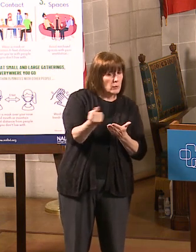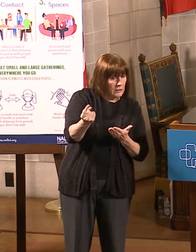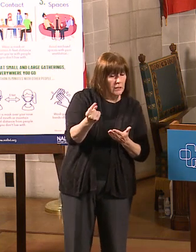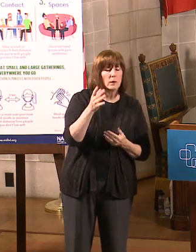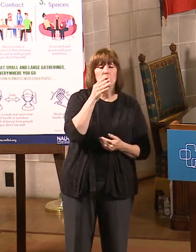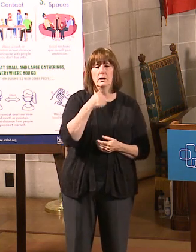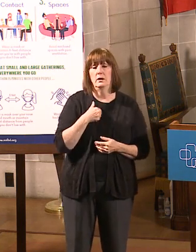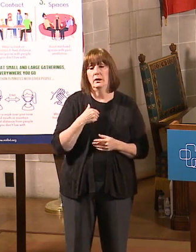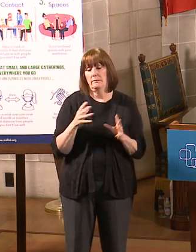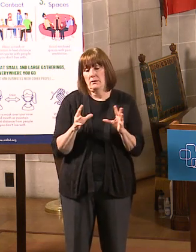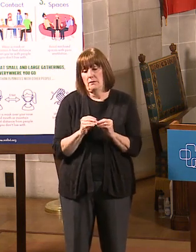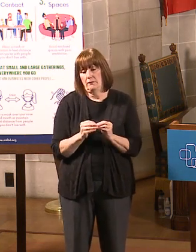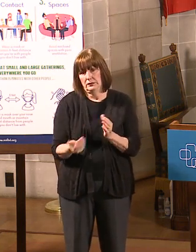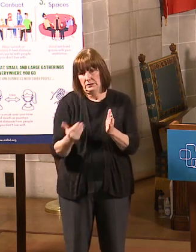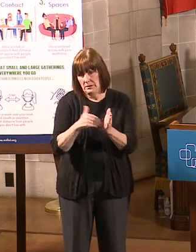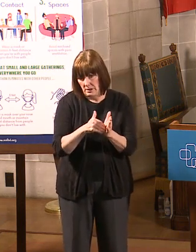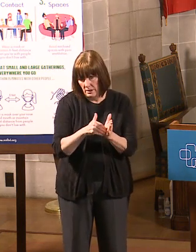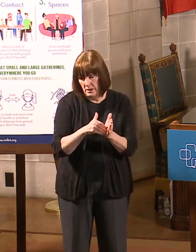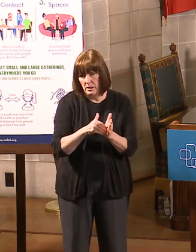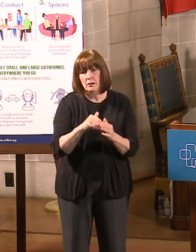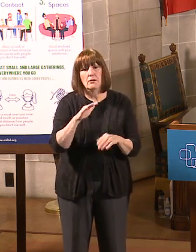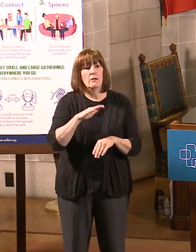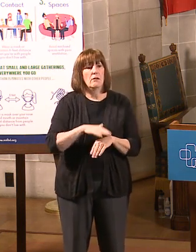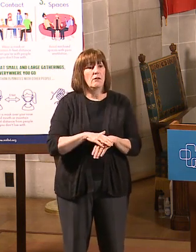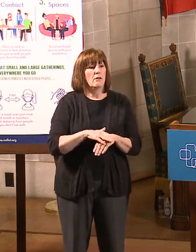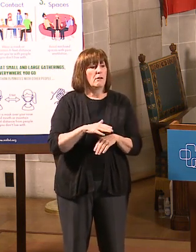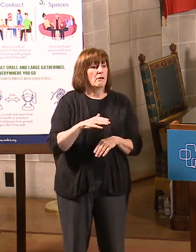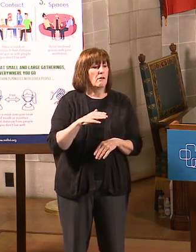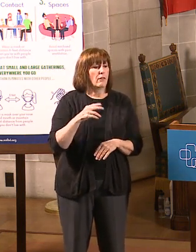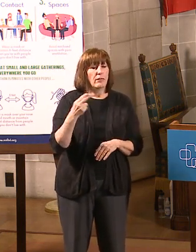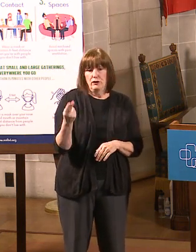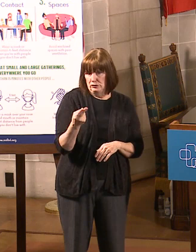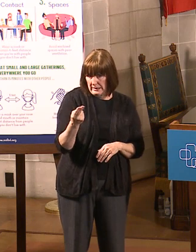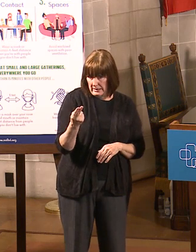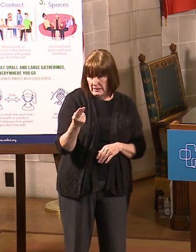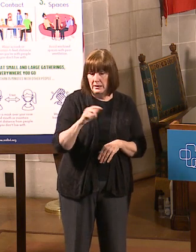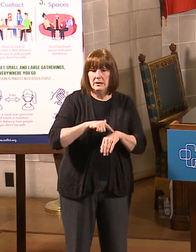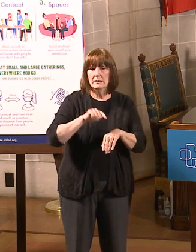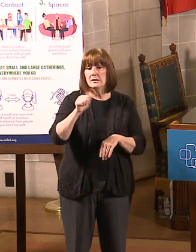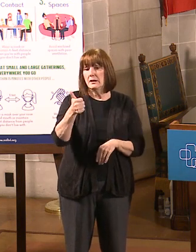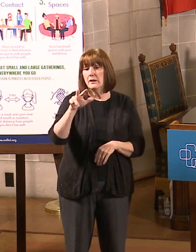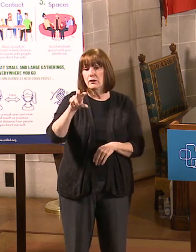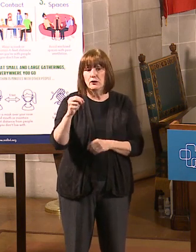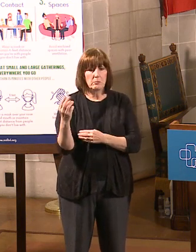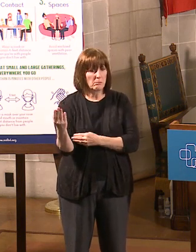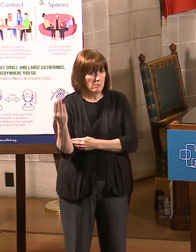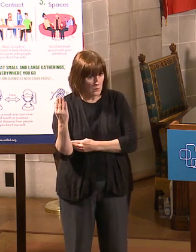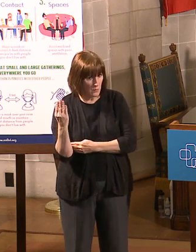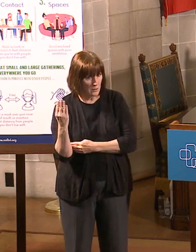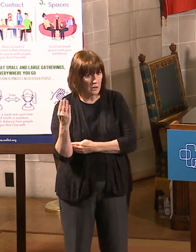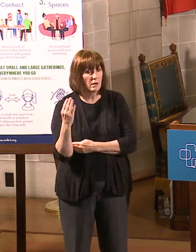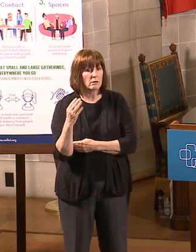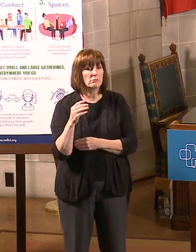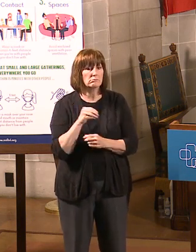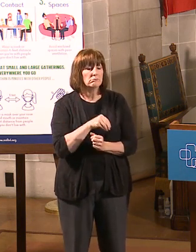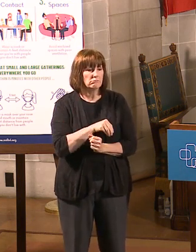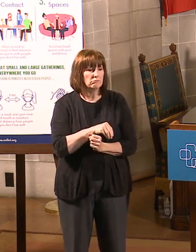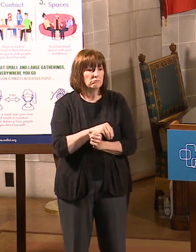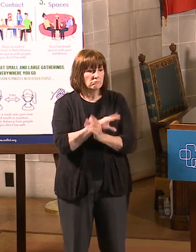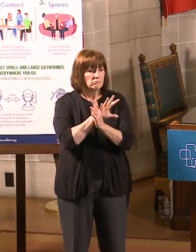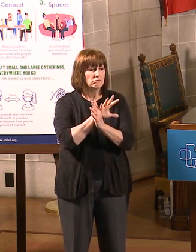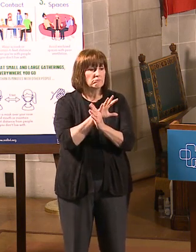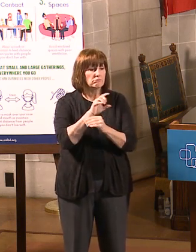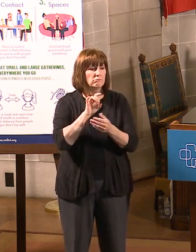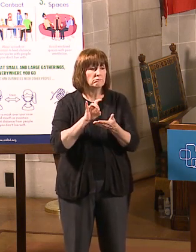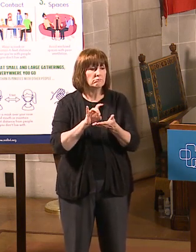a press conference, press briefing on Thursday at 10:30 a.m. It will be a virtual one. They'll be talking about the